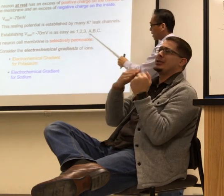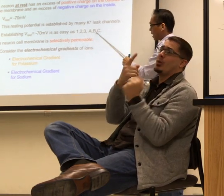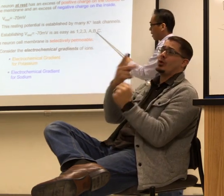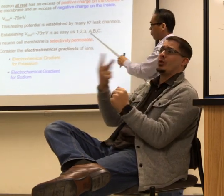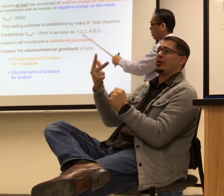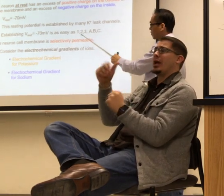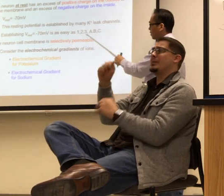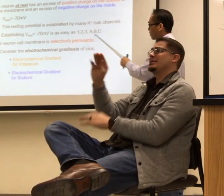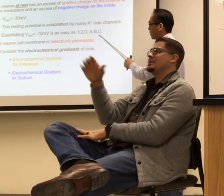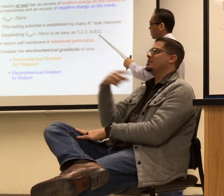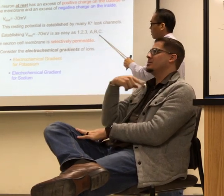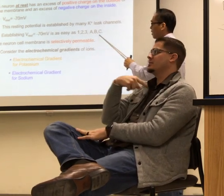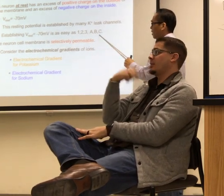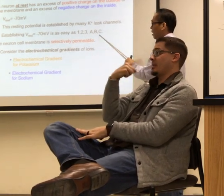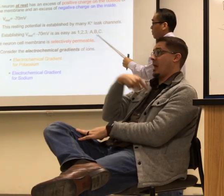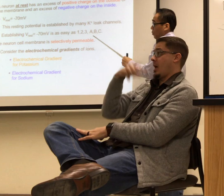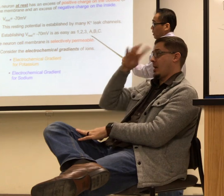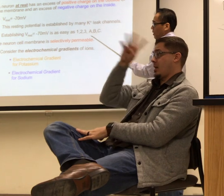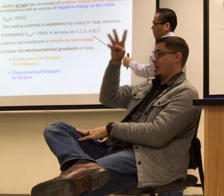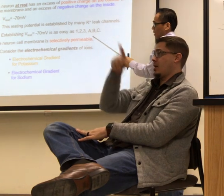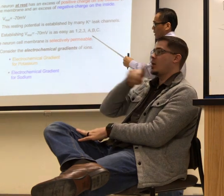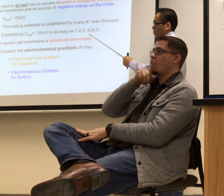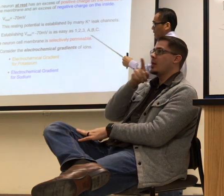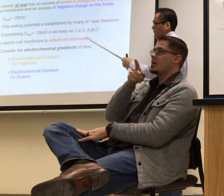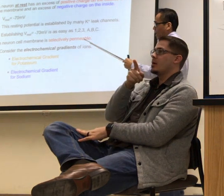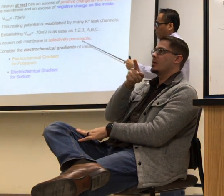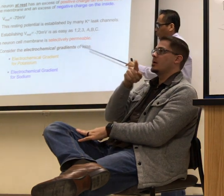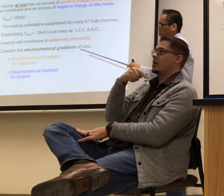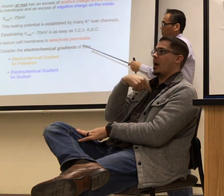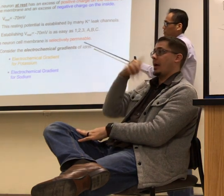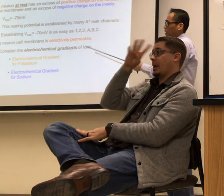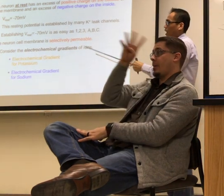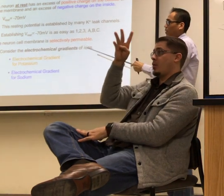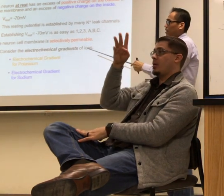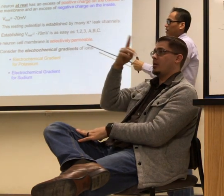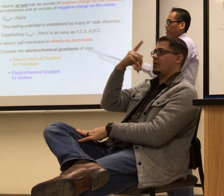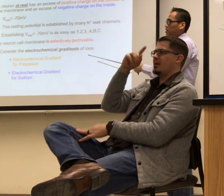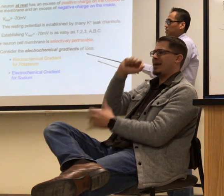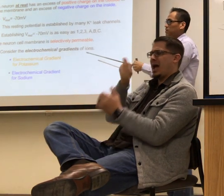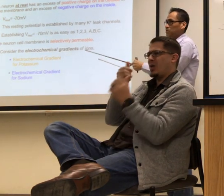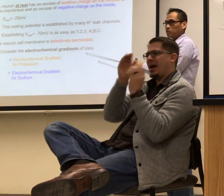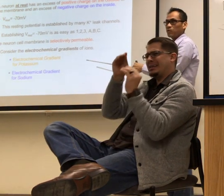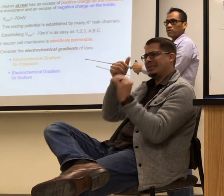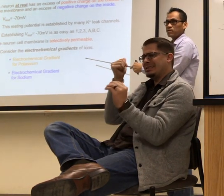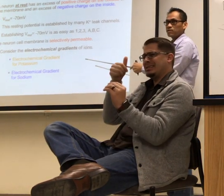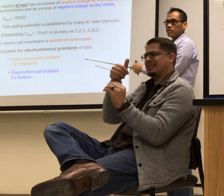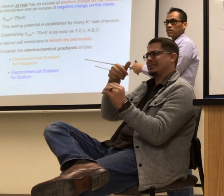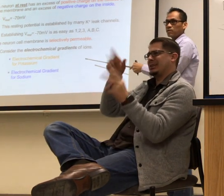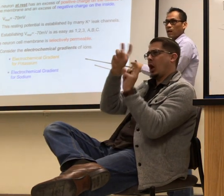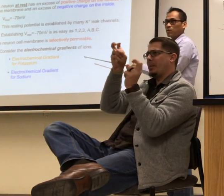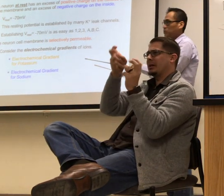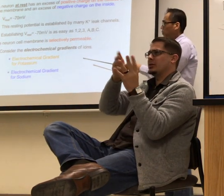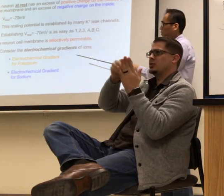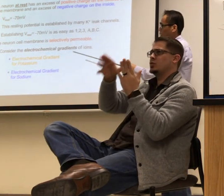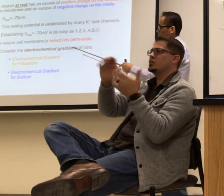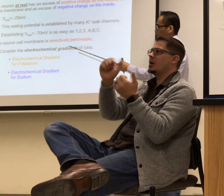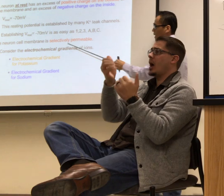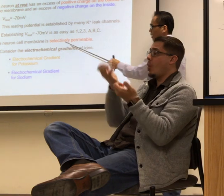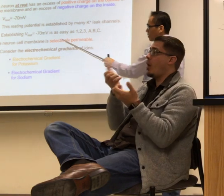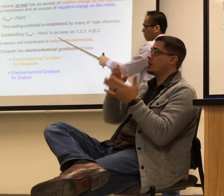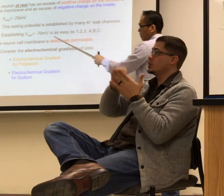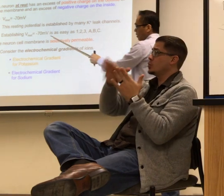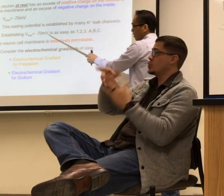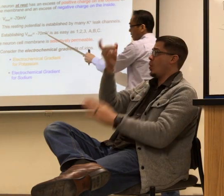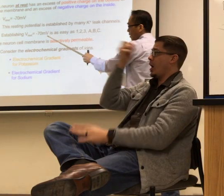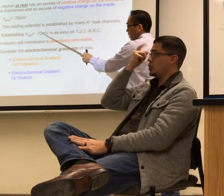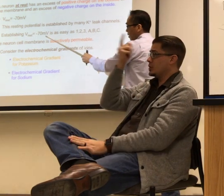is something I came up with. I mean, really, it's what I came up with to say, how am I gonna teach this to students? I want students to